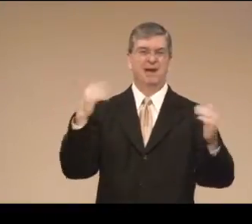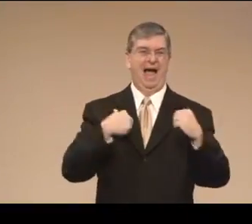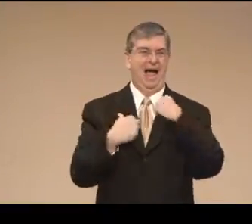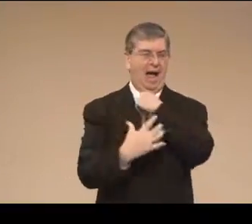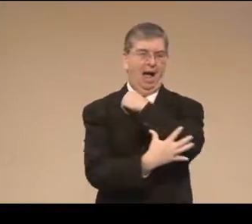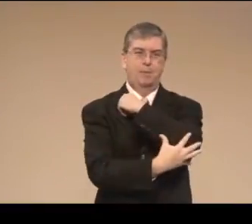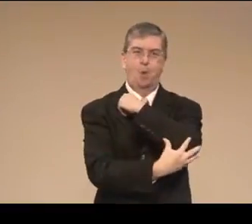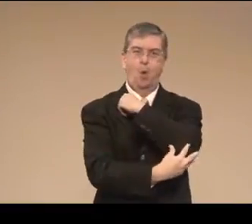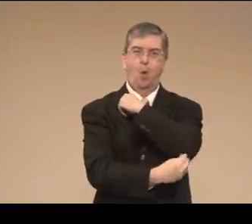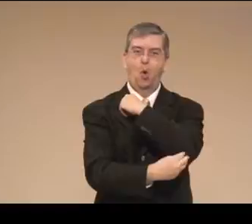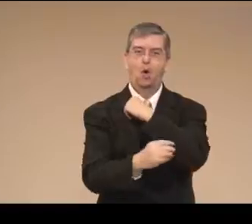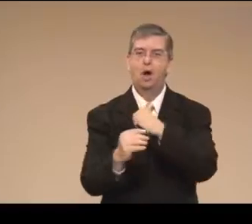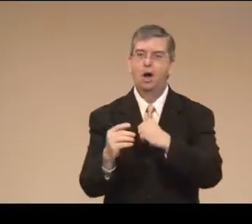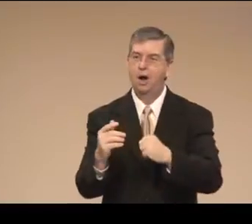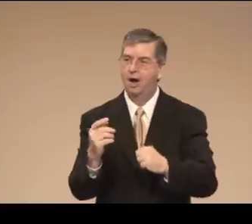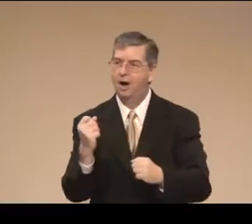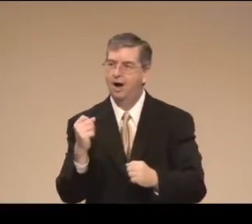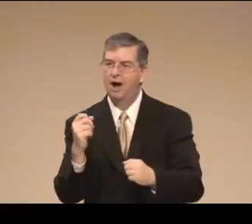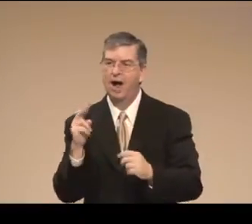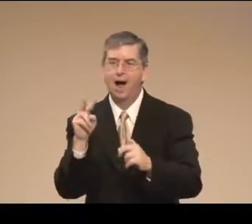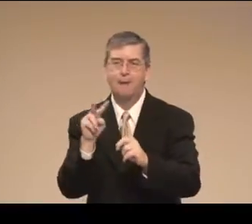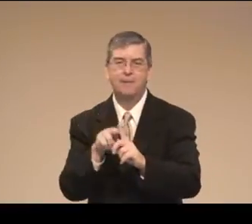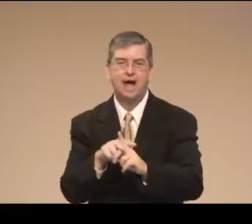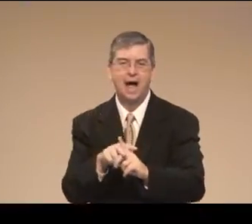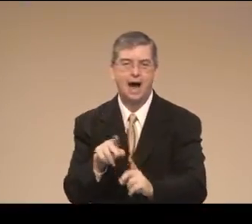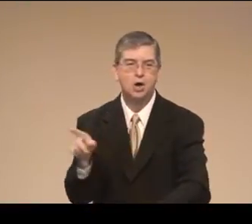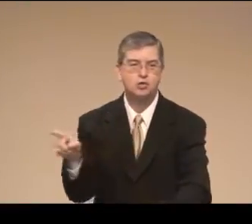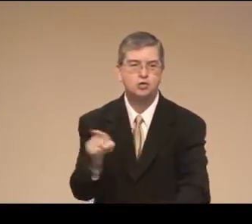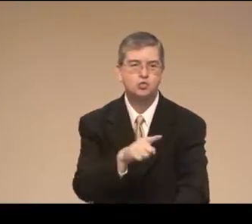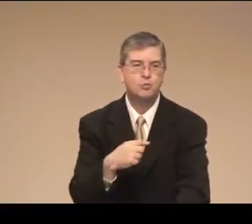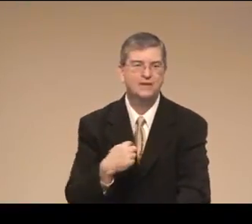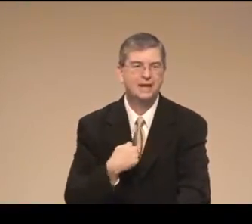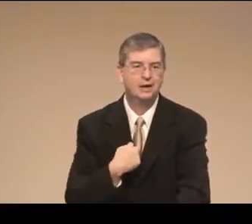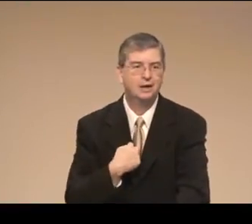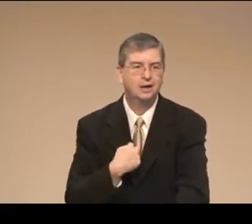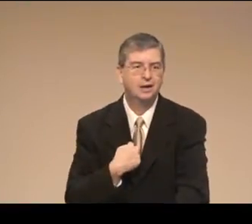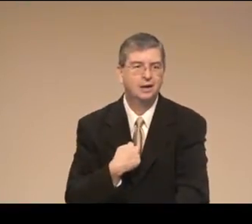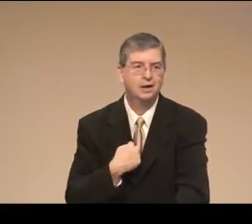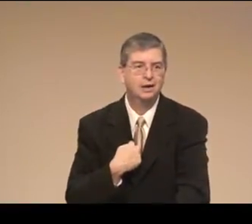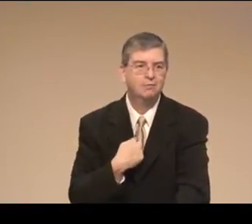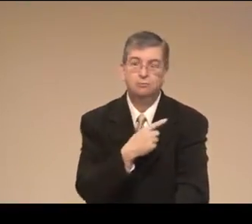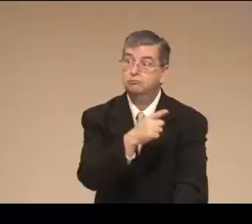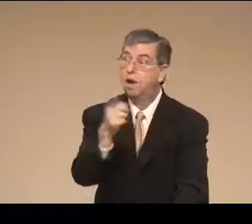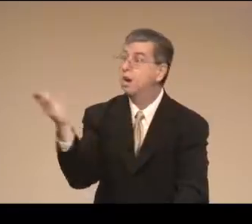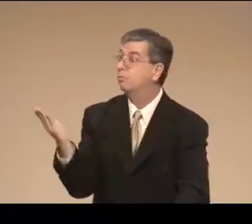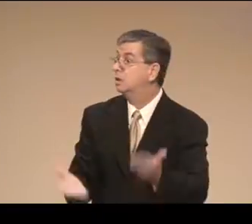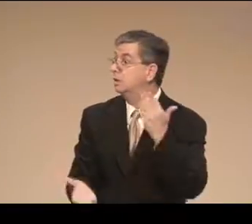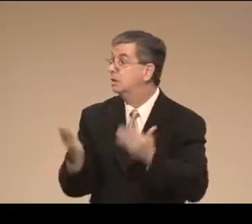families and people know them. They're of prominence. And Gideon is saying, my family's not